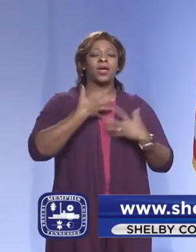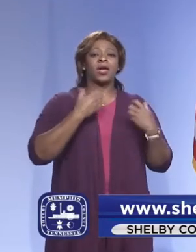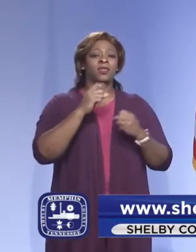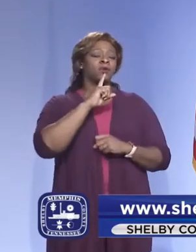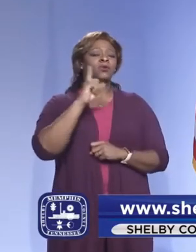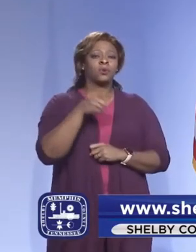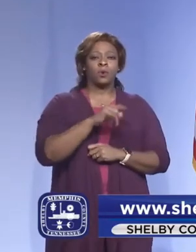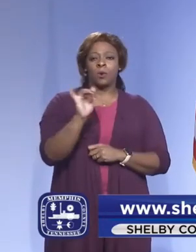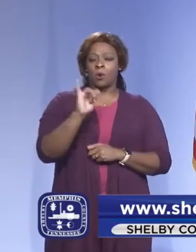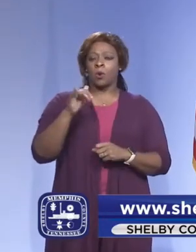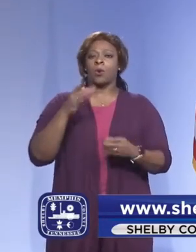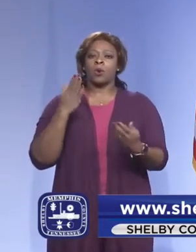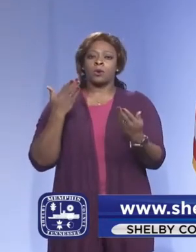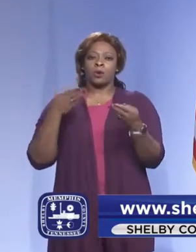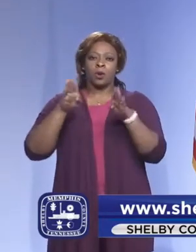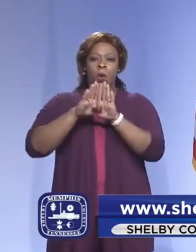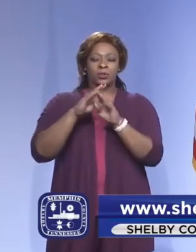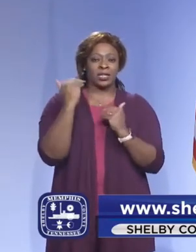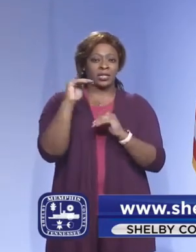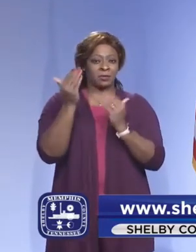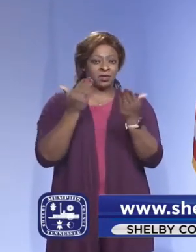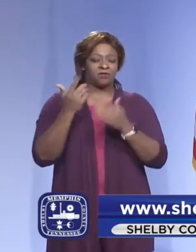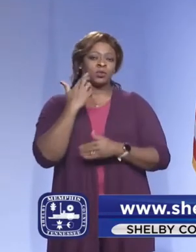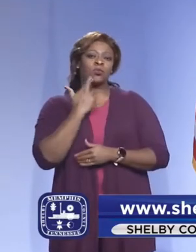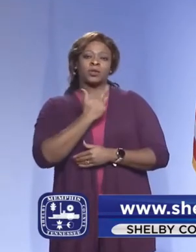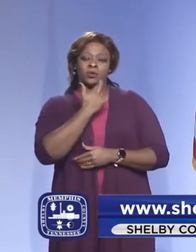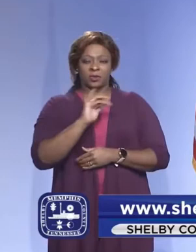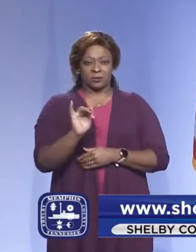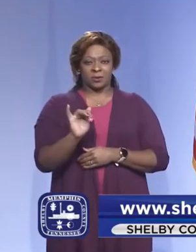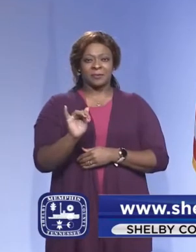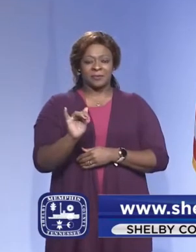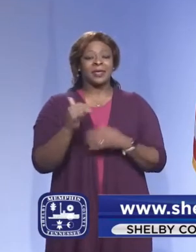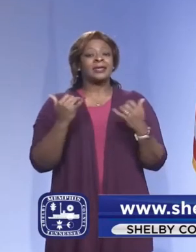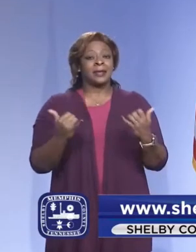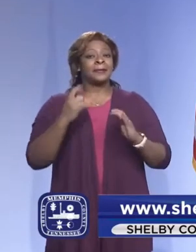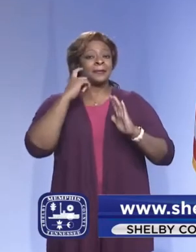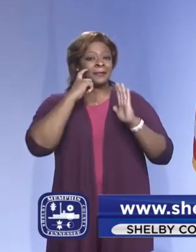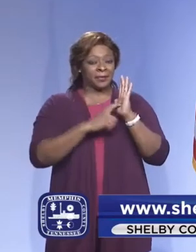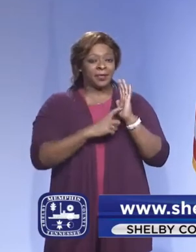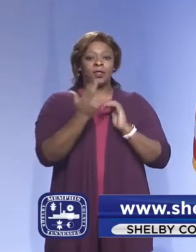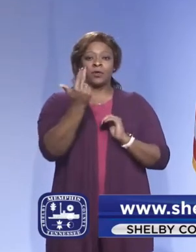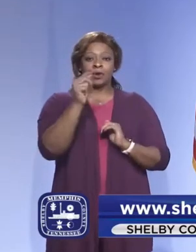as well as closed limited service restaurants. So we're now down to